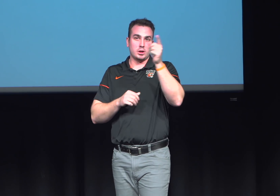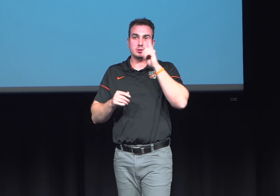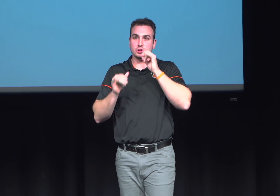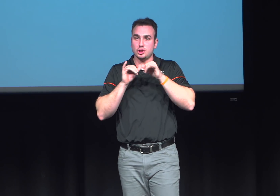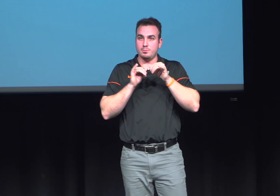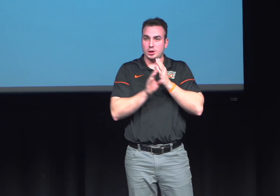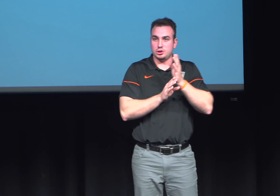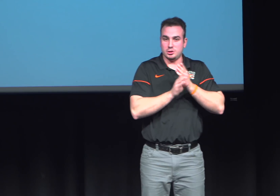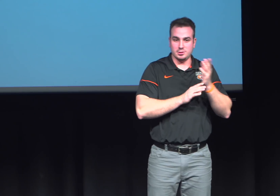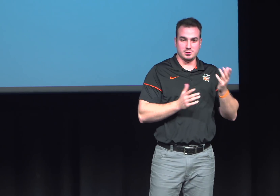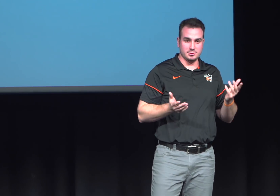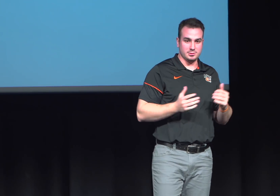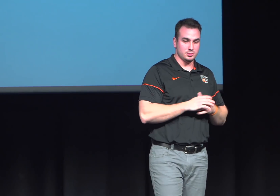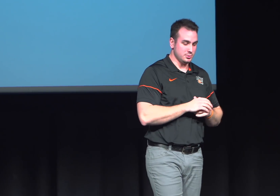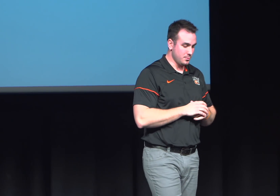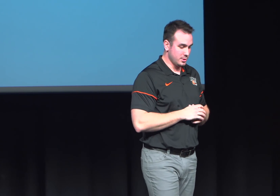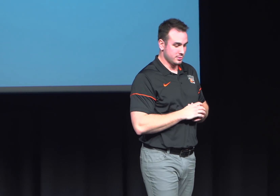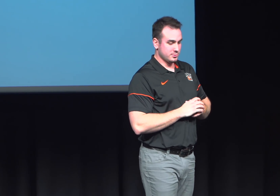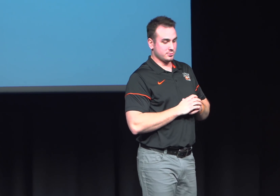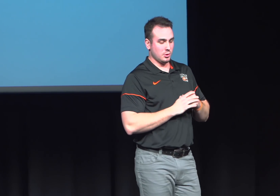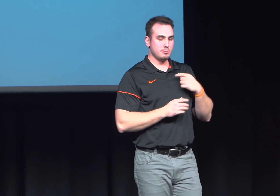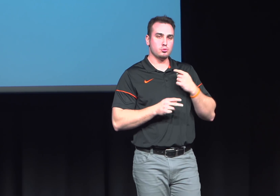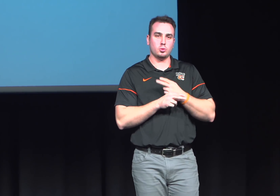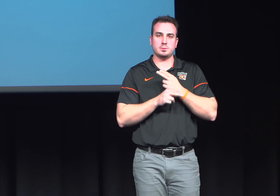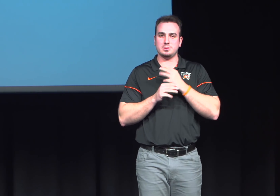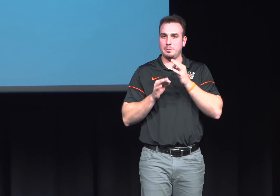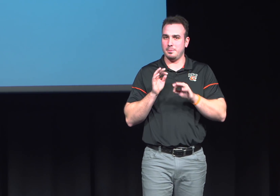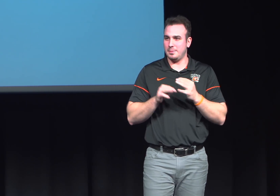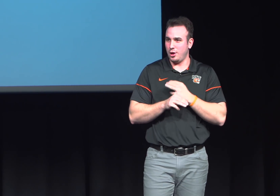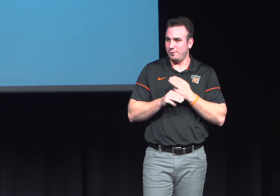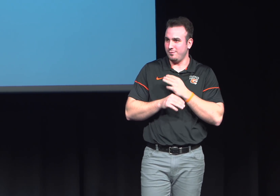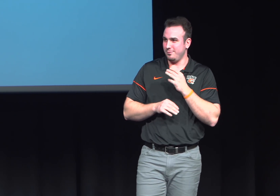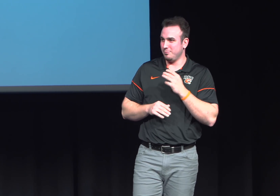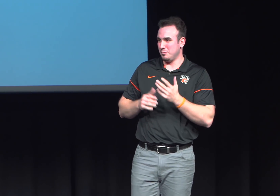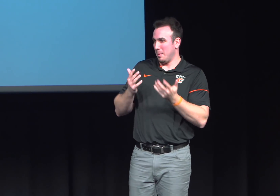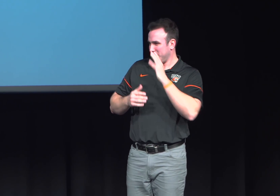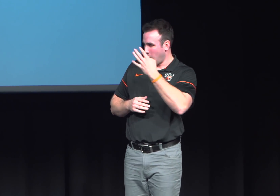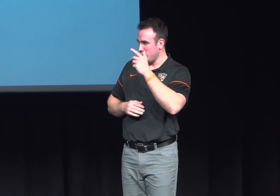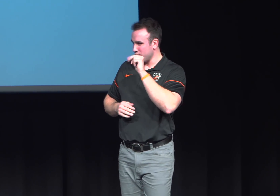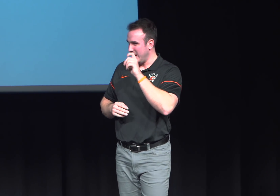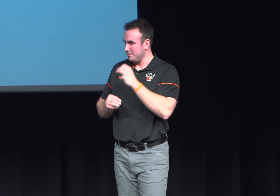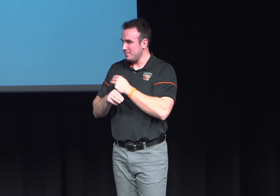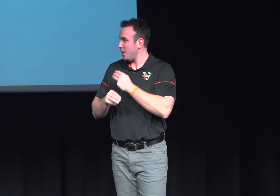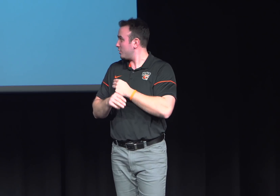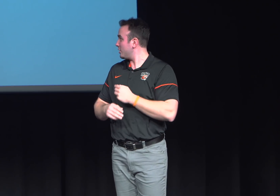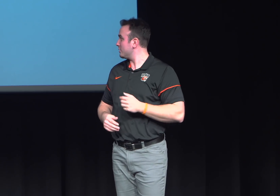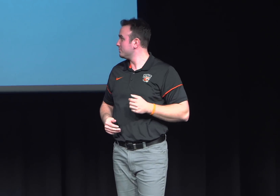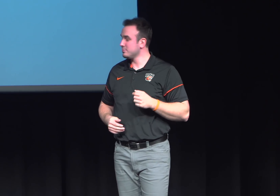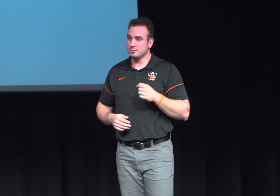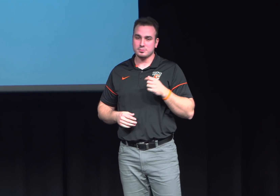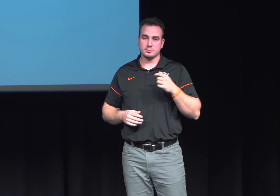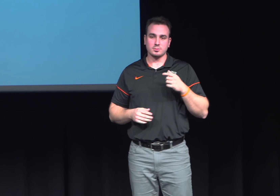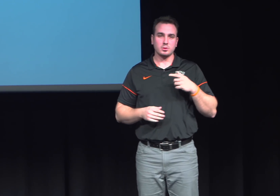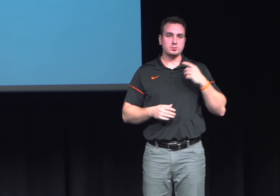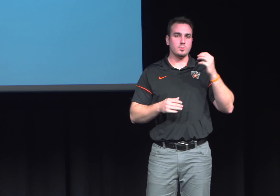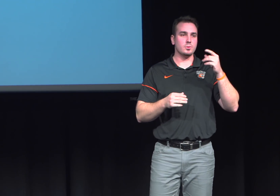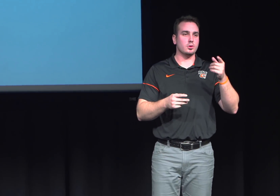most of you are engineering and STEM students here. So I'll just use a very simple, probably 4th grade level, where you simply